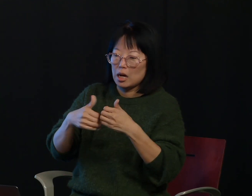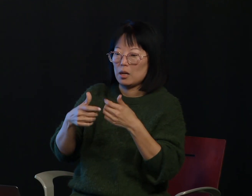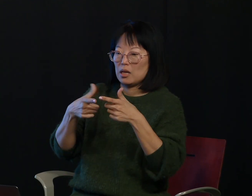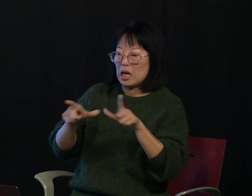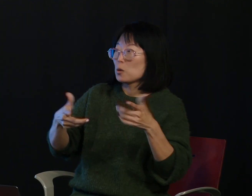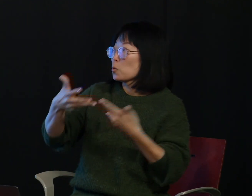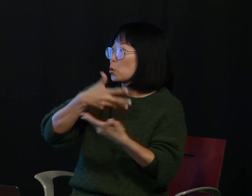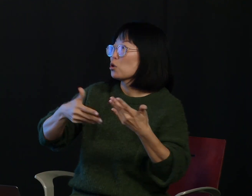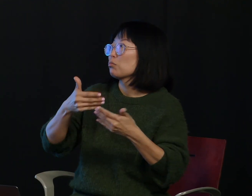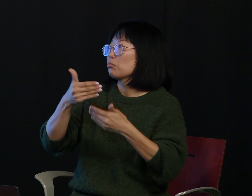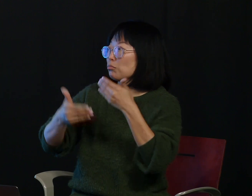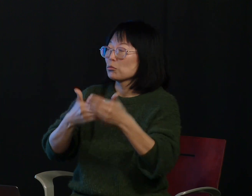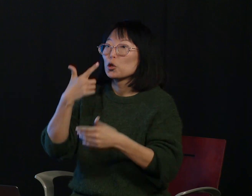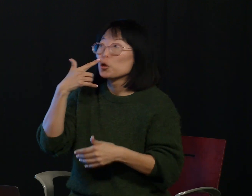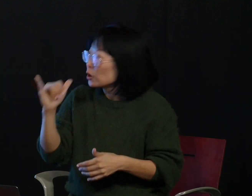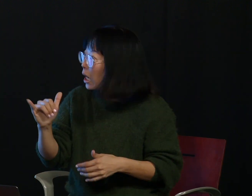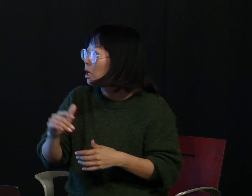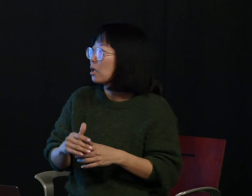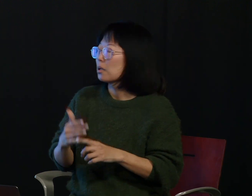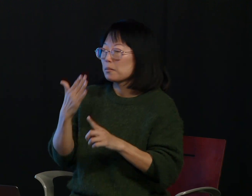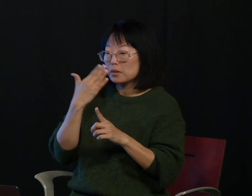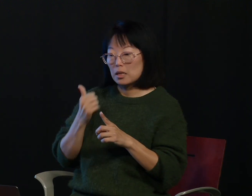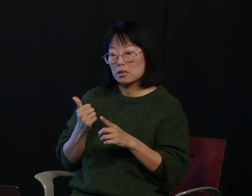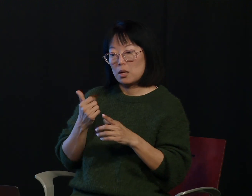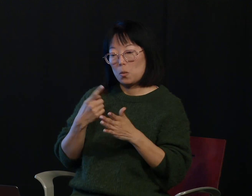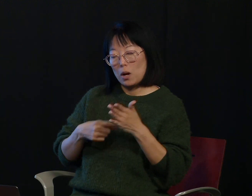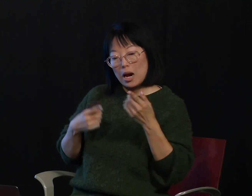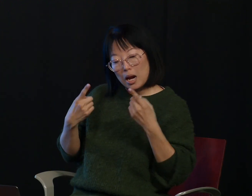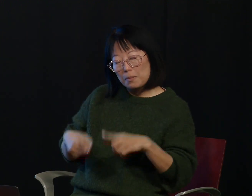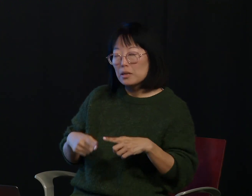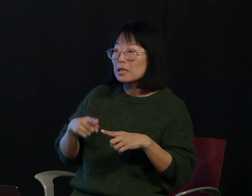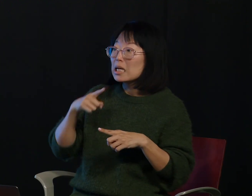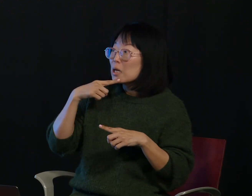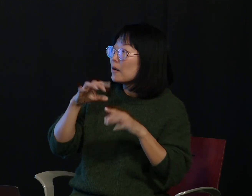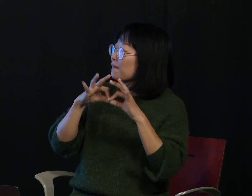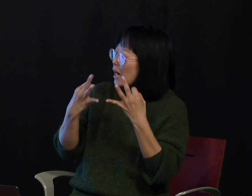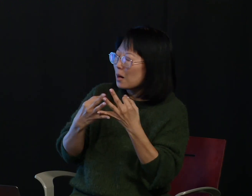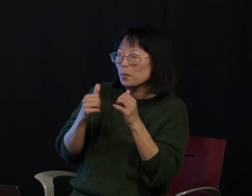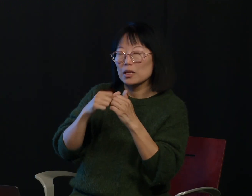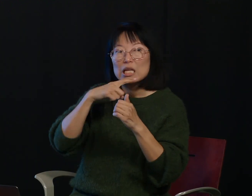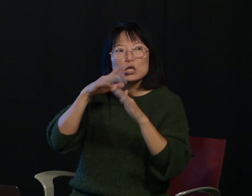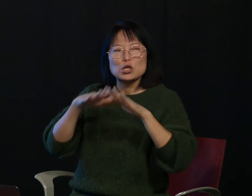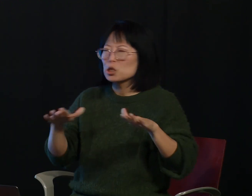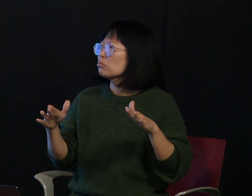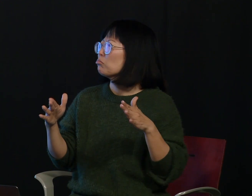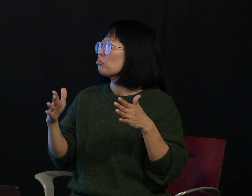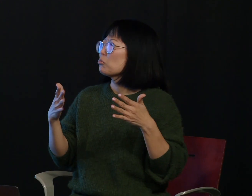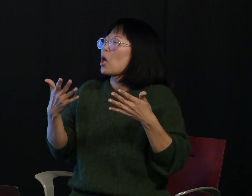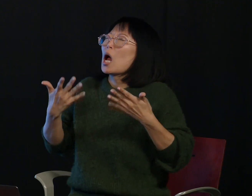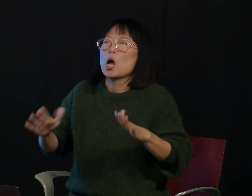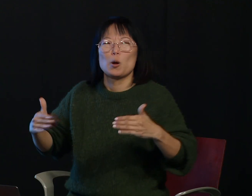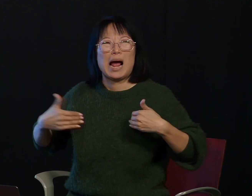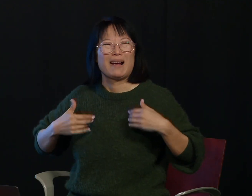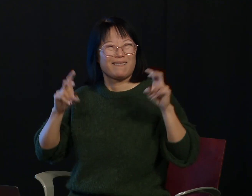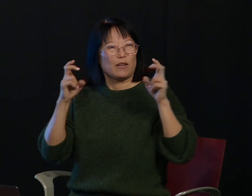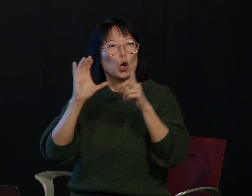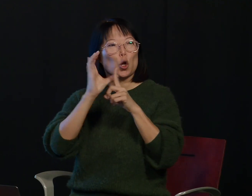language socialization and the process of it works. Because what happens is hearing family with hearing children have cultural